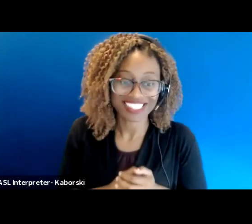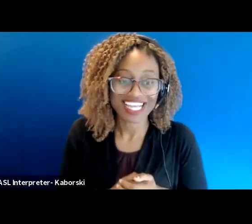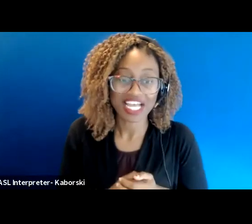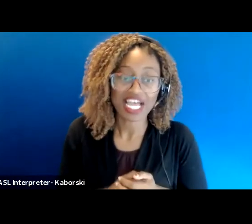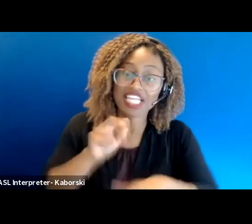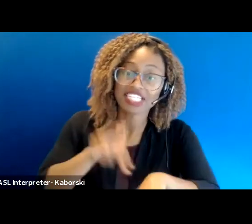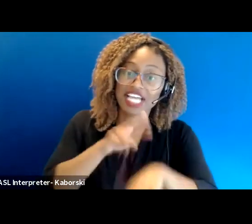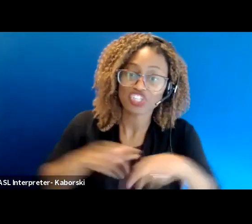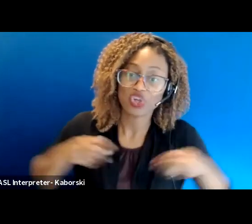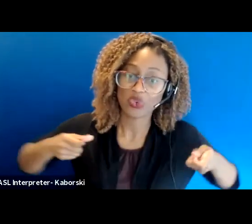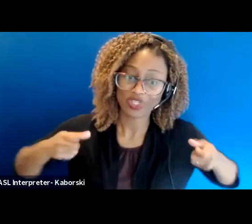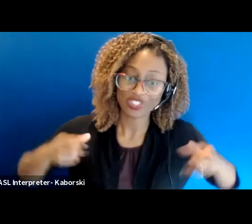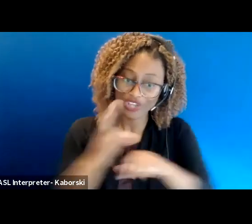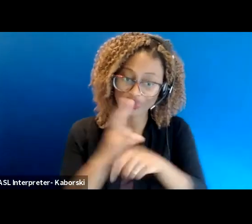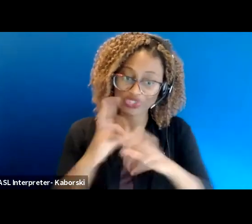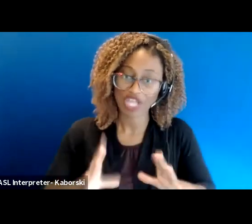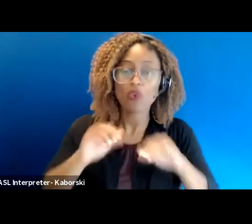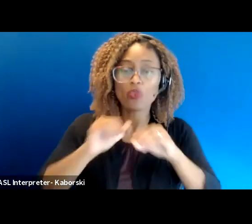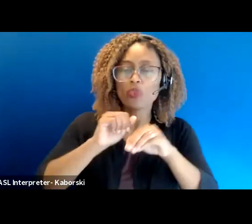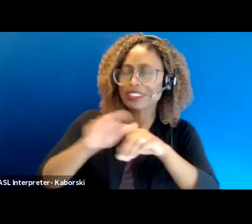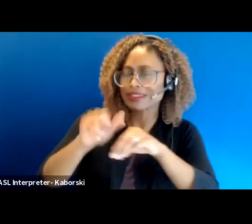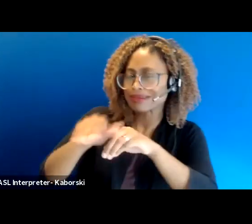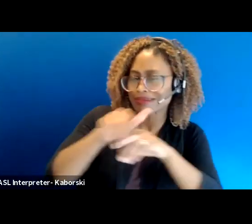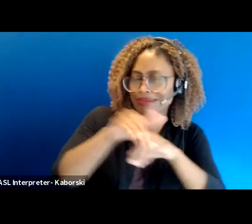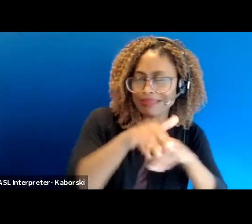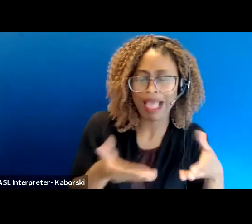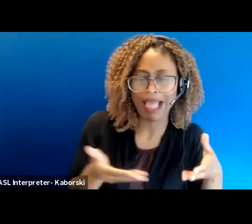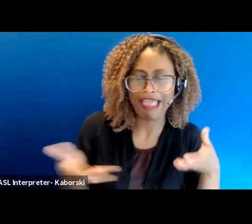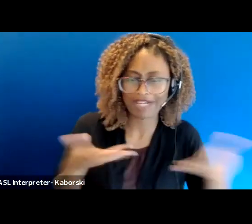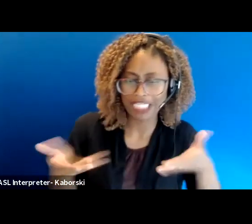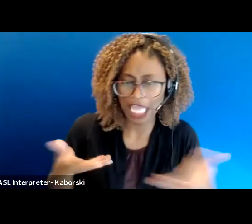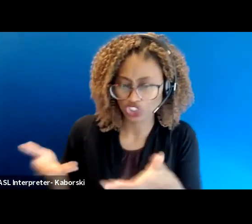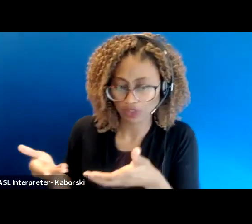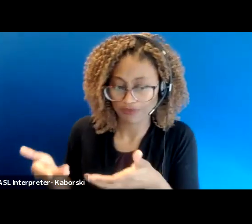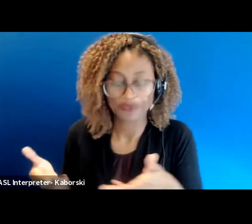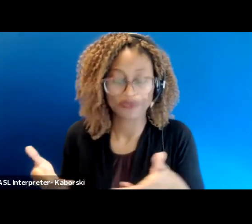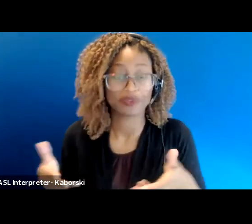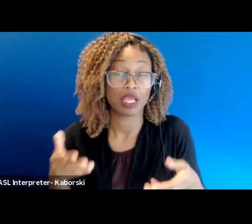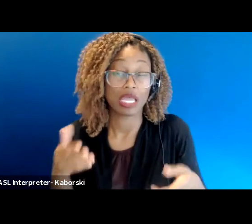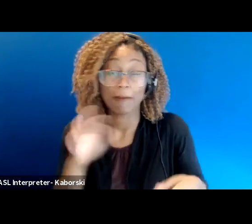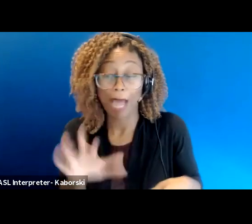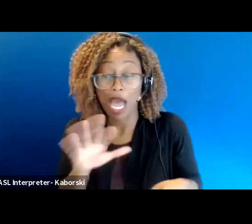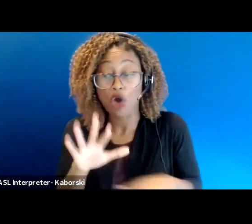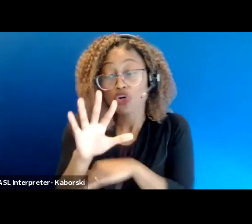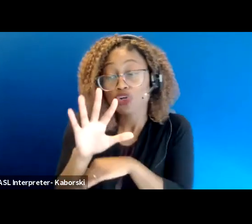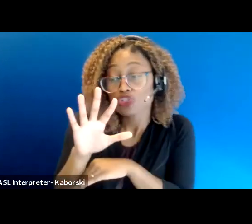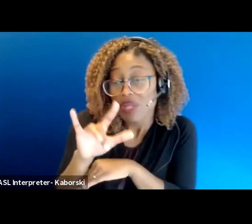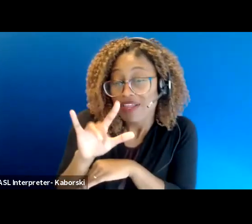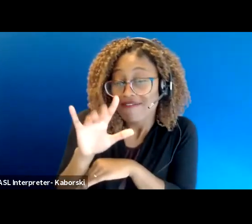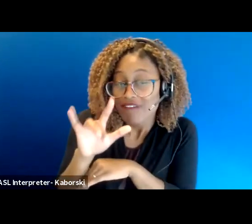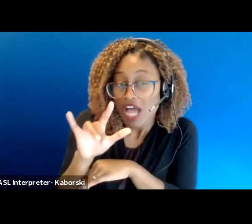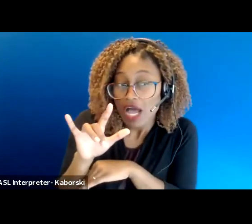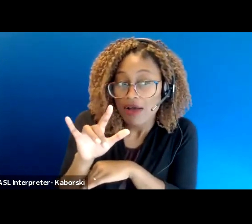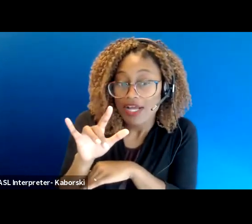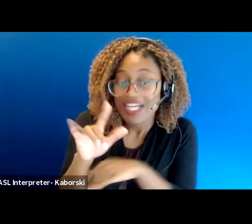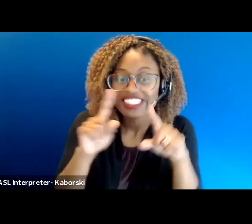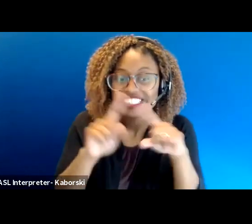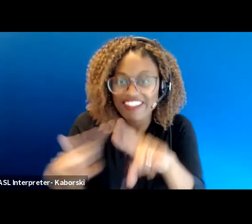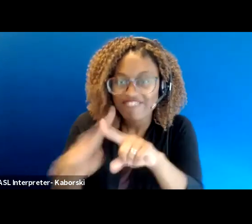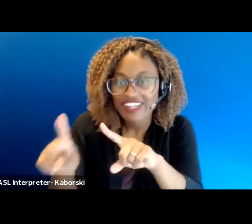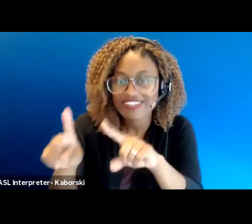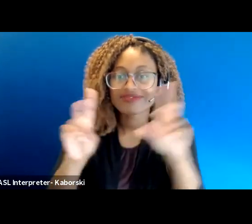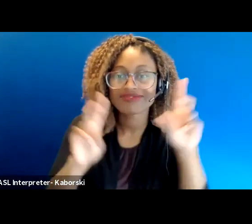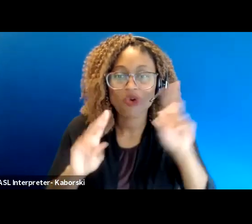Anyway, we sent out invitations. I don't know how many we actually sent out, but about 25 different